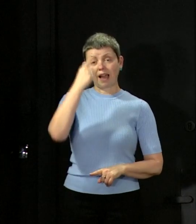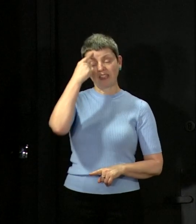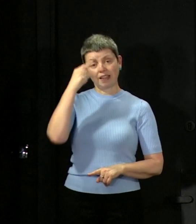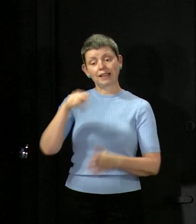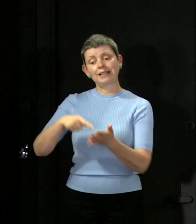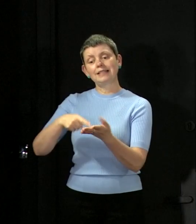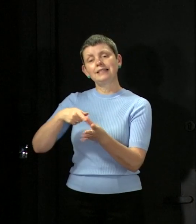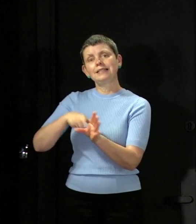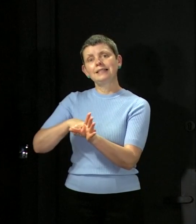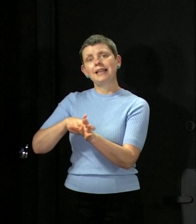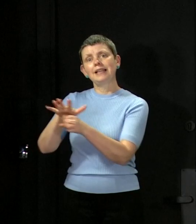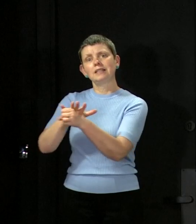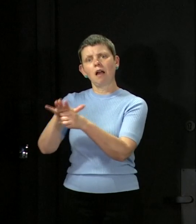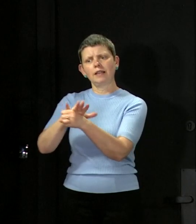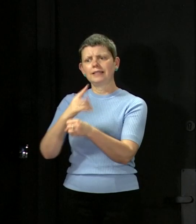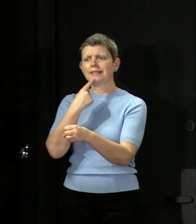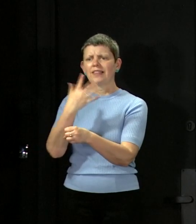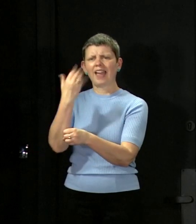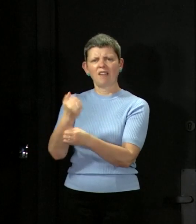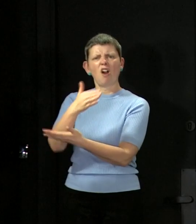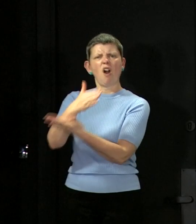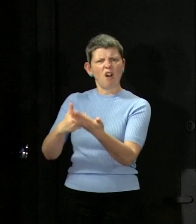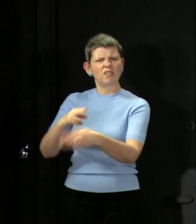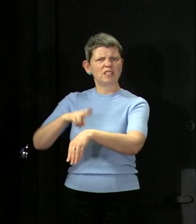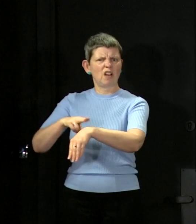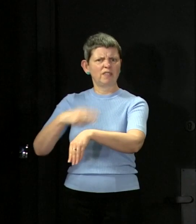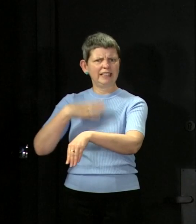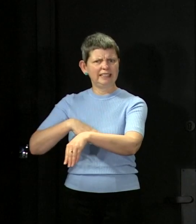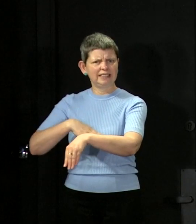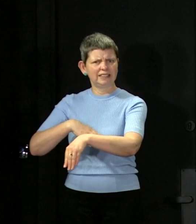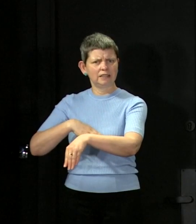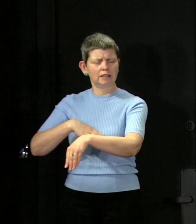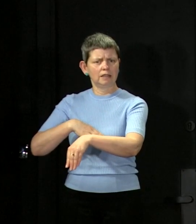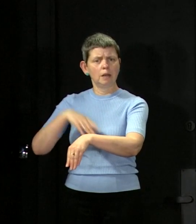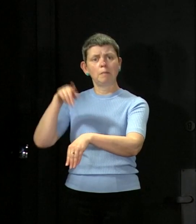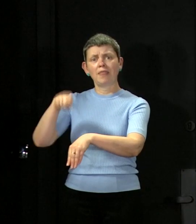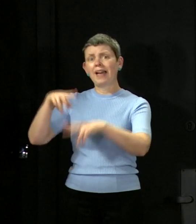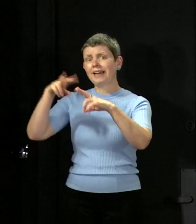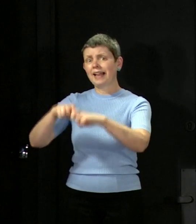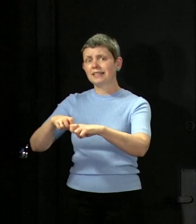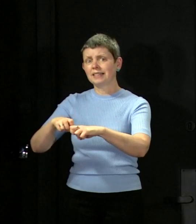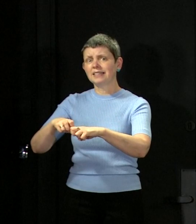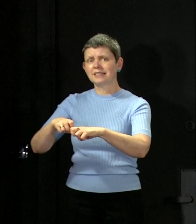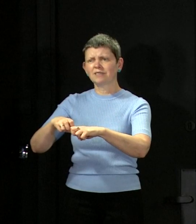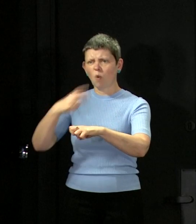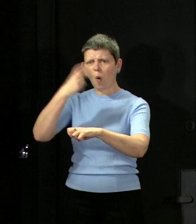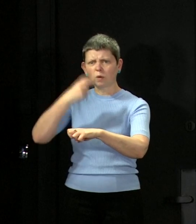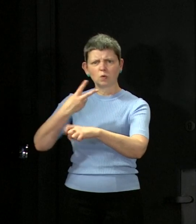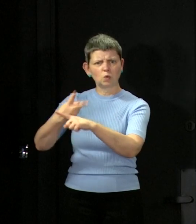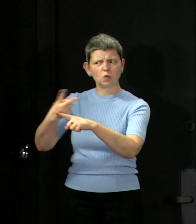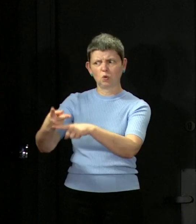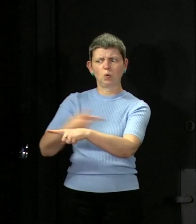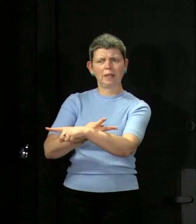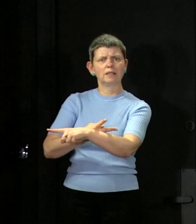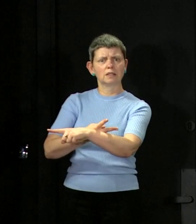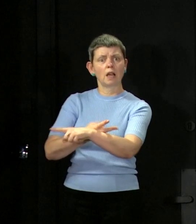NHS Tayside having half of the capacity they need is based on an analysis that is now 2 weeks old. So NHS Tayside have more